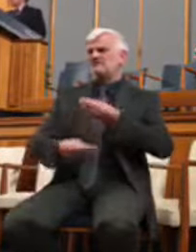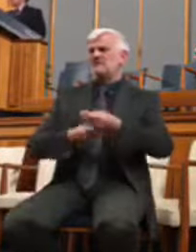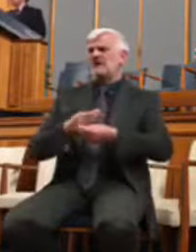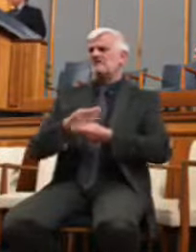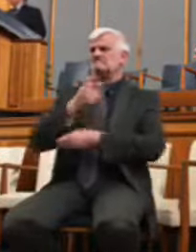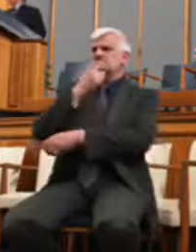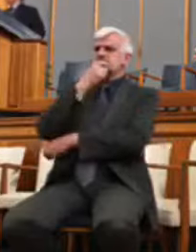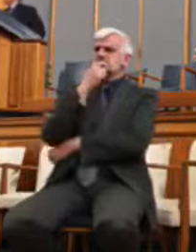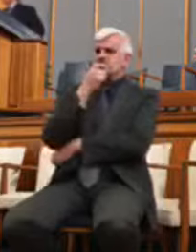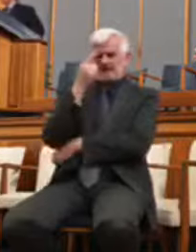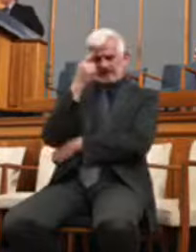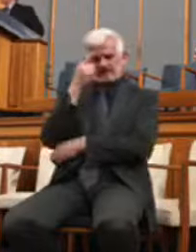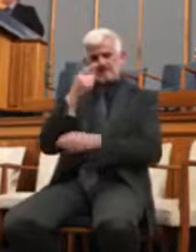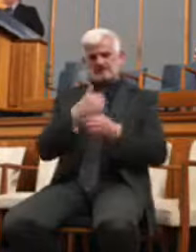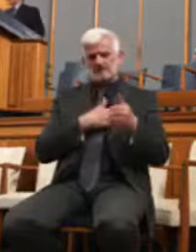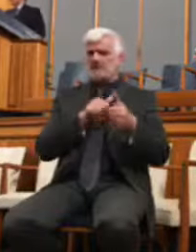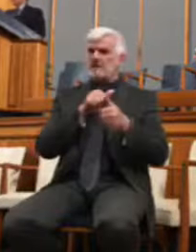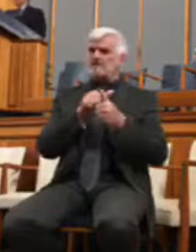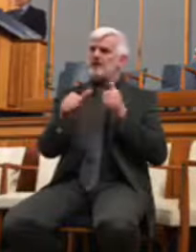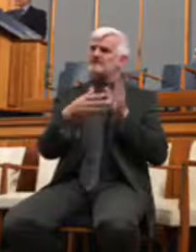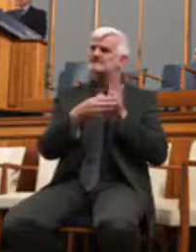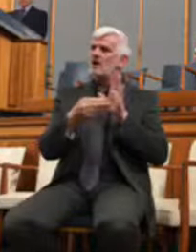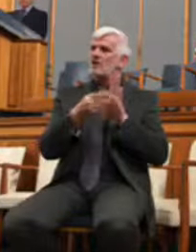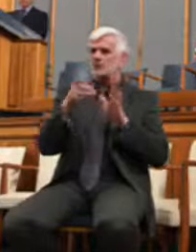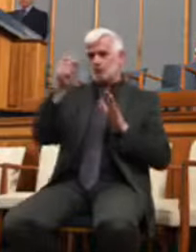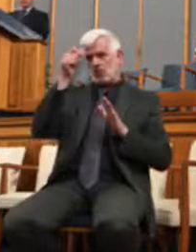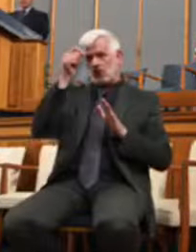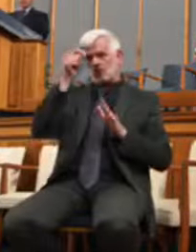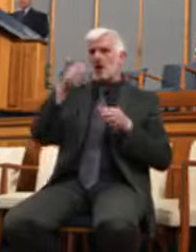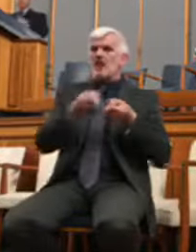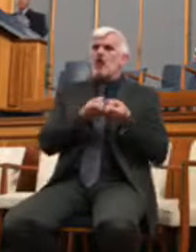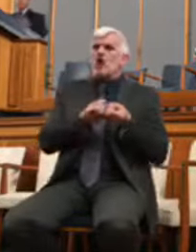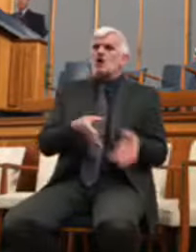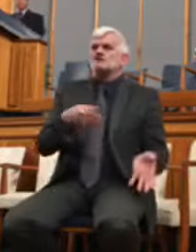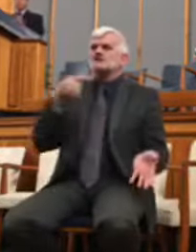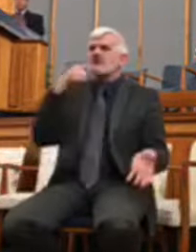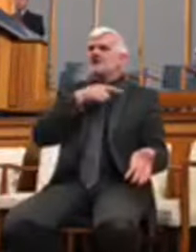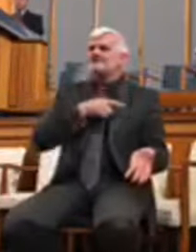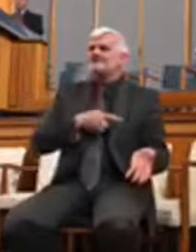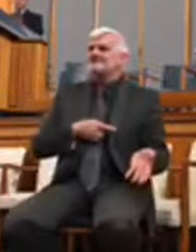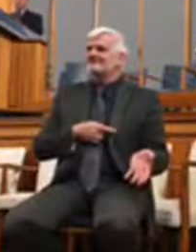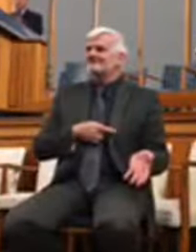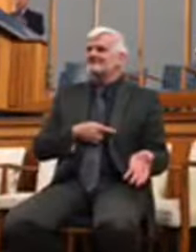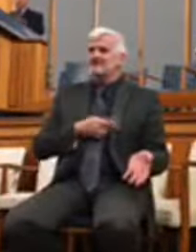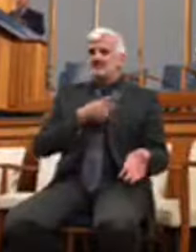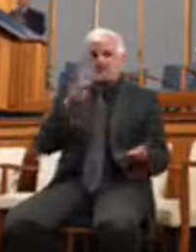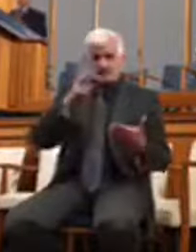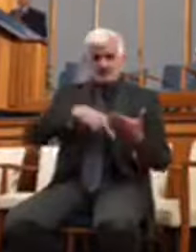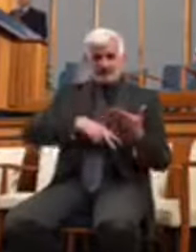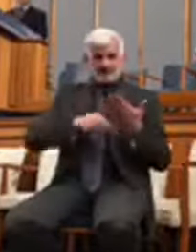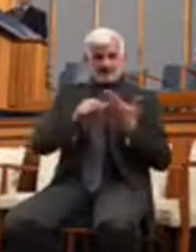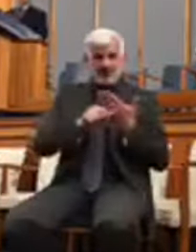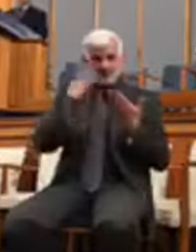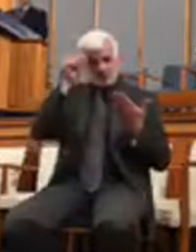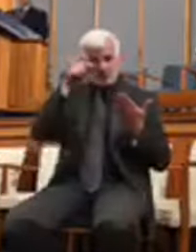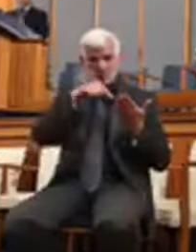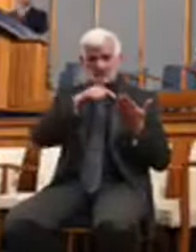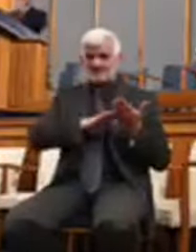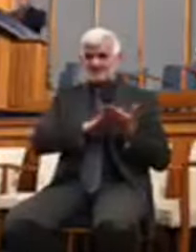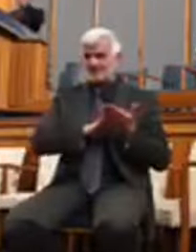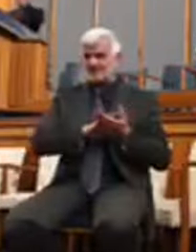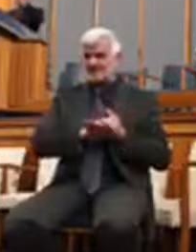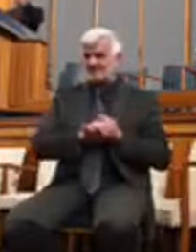you is the prodigal son. If you have ever read the Bible, I'm speaking to those who are not familiar with the Word of God,